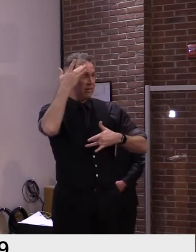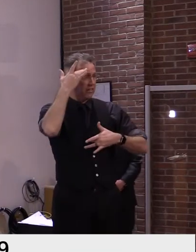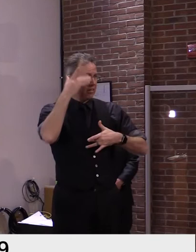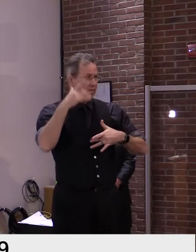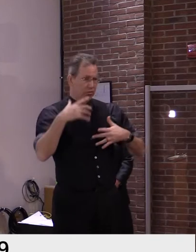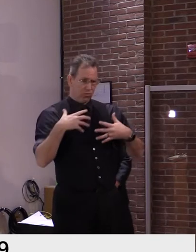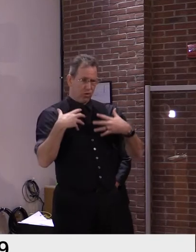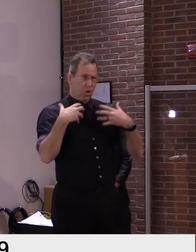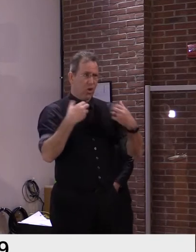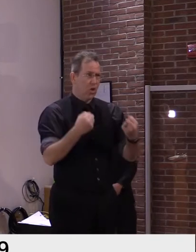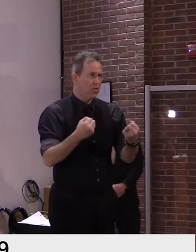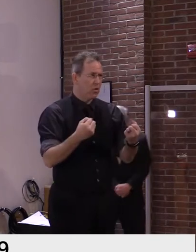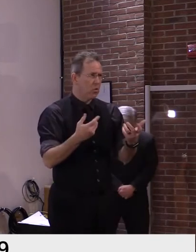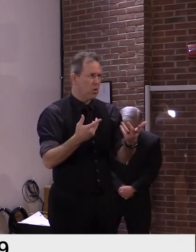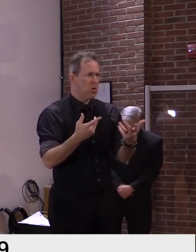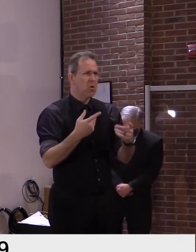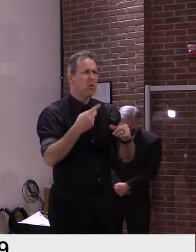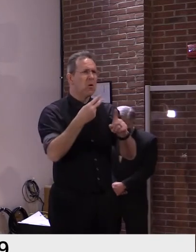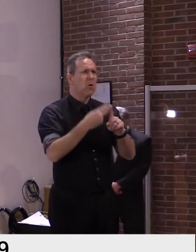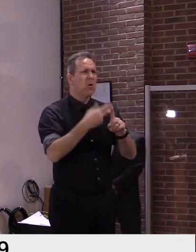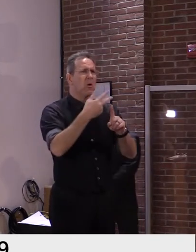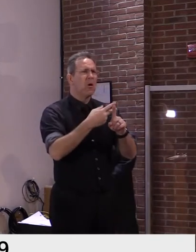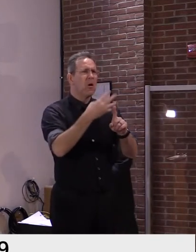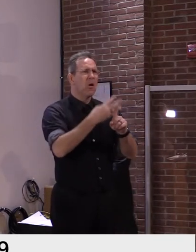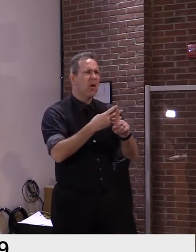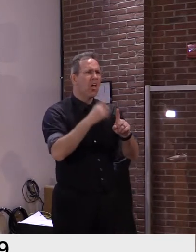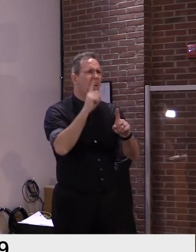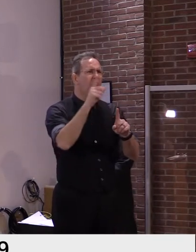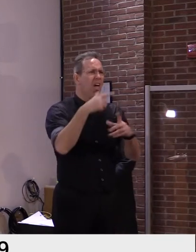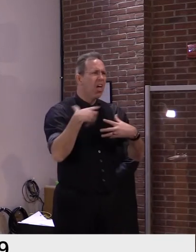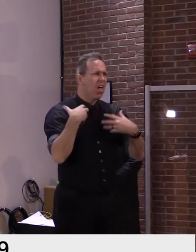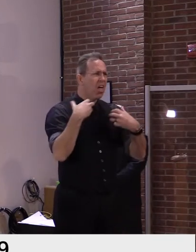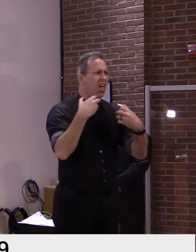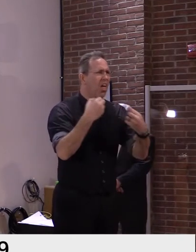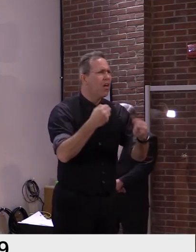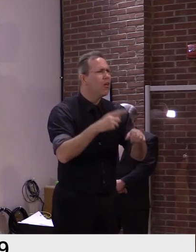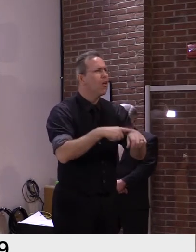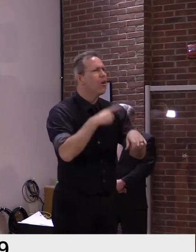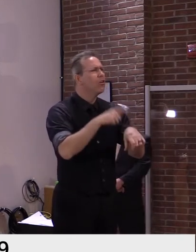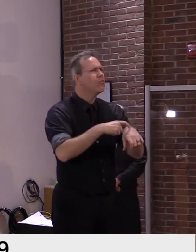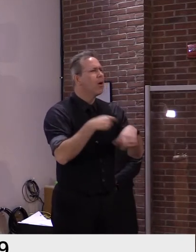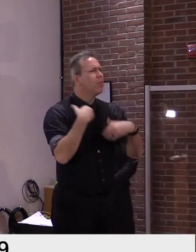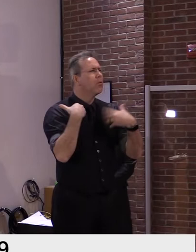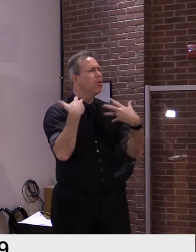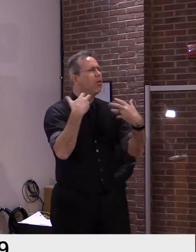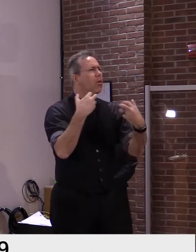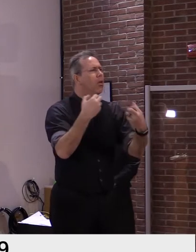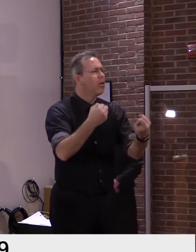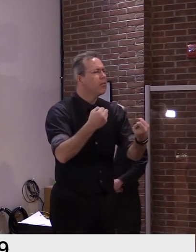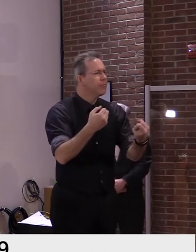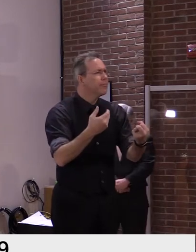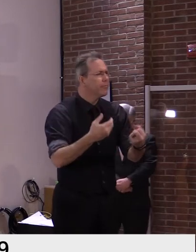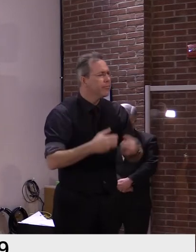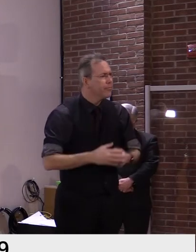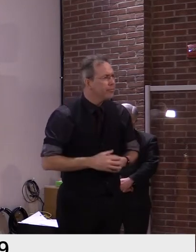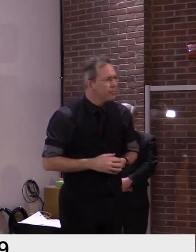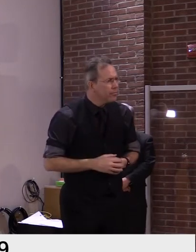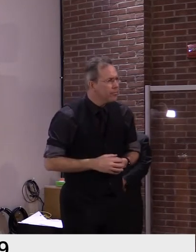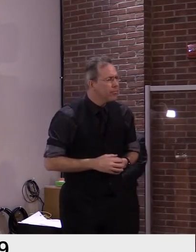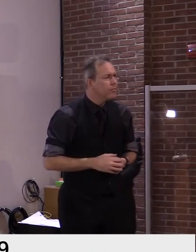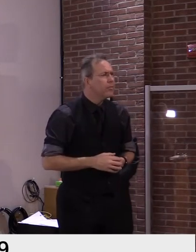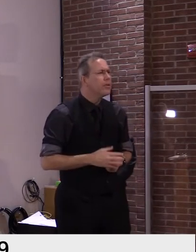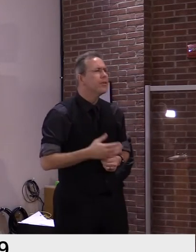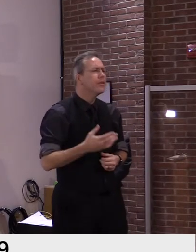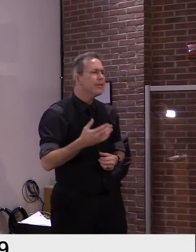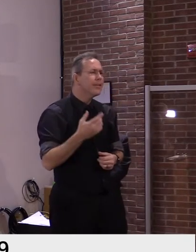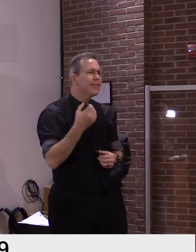these EUAs, these emergency use authorizations, generally come after 2 months of follow-up. So we're going to need to wait a lot longer